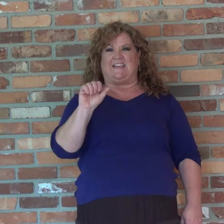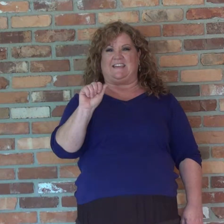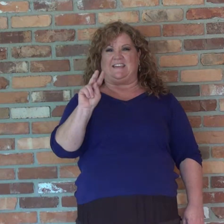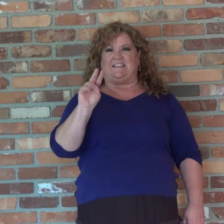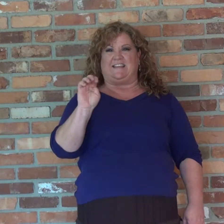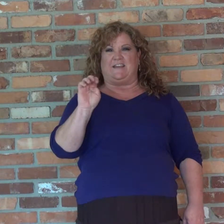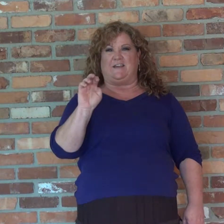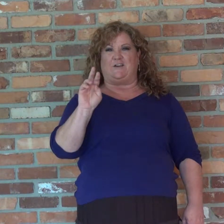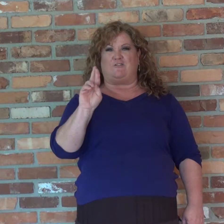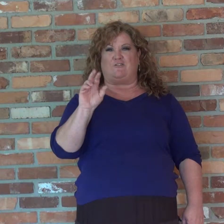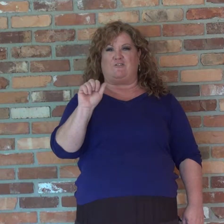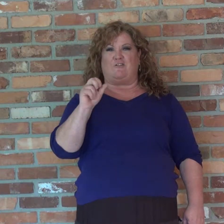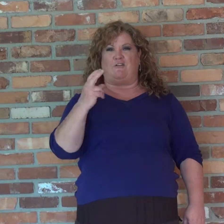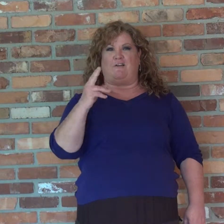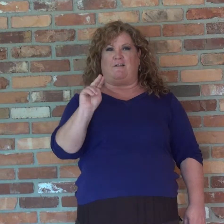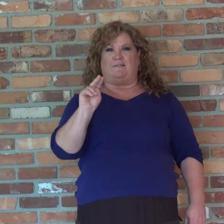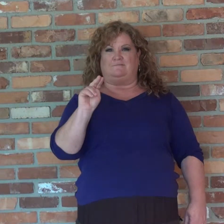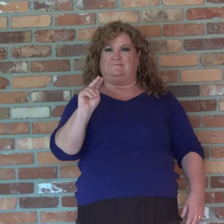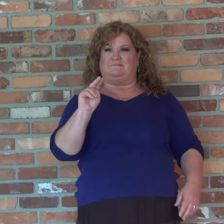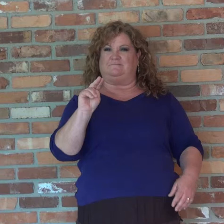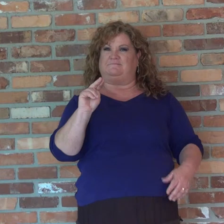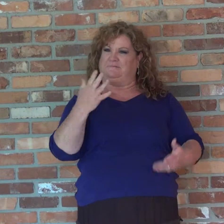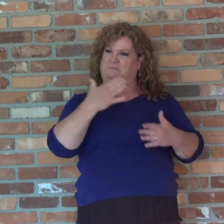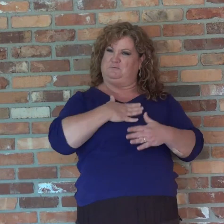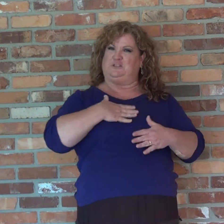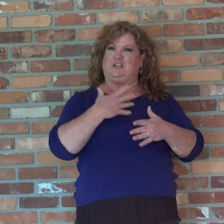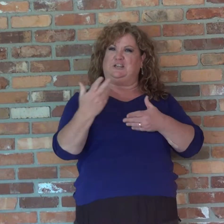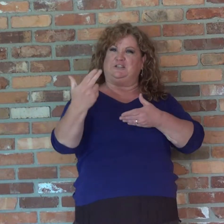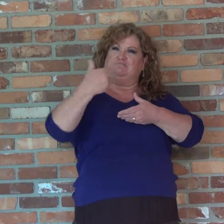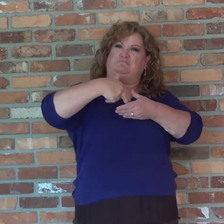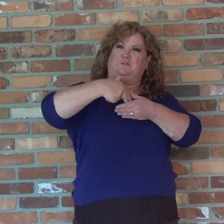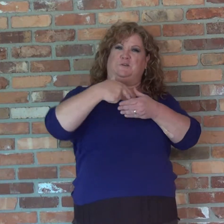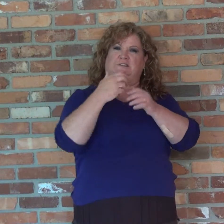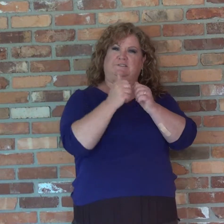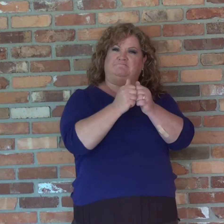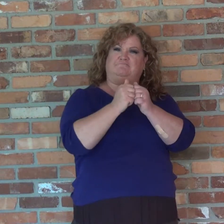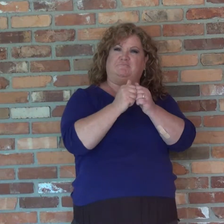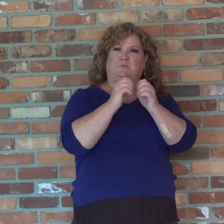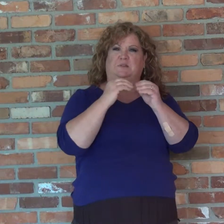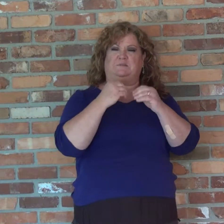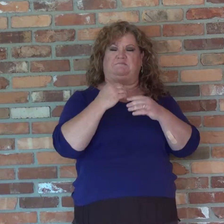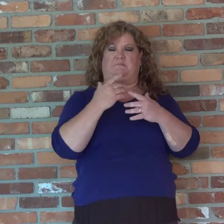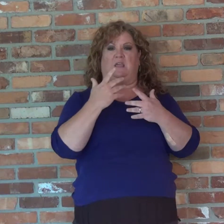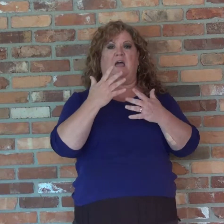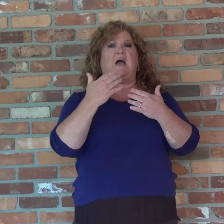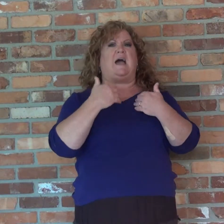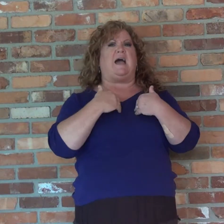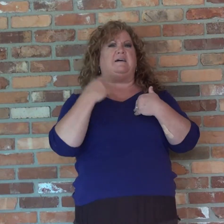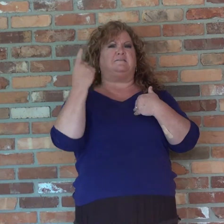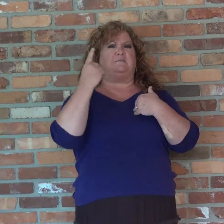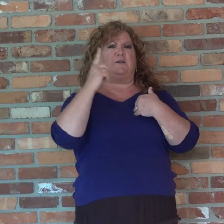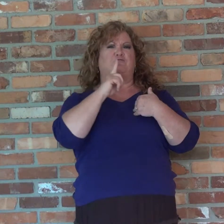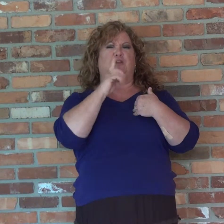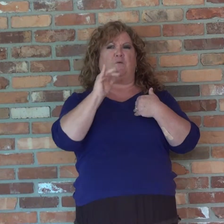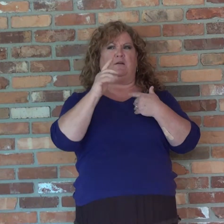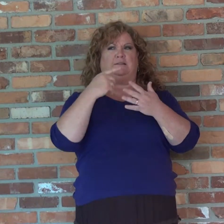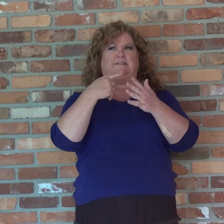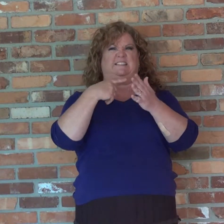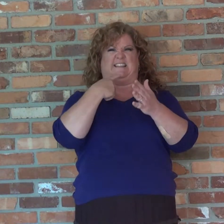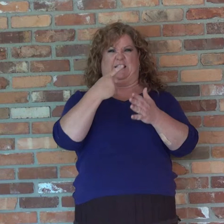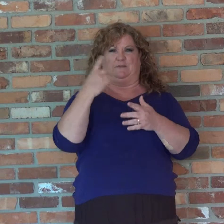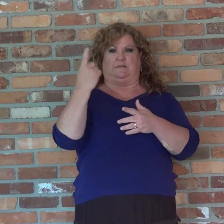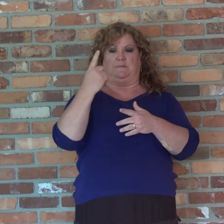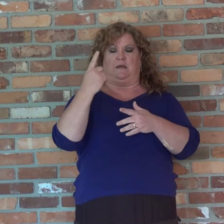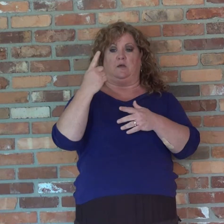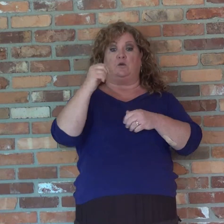Hey, this is Dave Ron. I'm doing the collaboration workshop. You're hanging in there with me. I've got a quick insight for you and I want to call it to your attention. Back